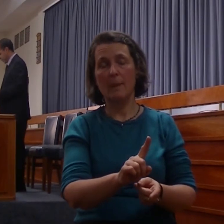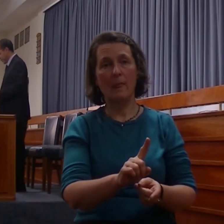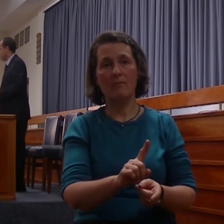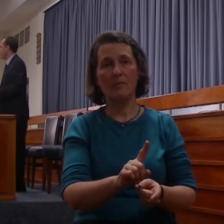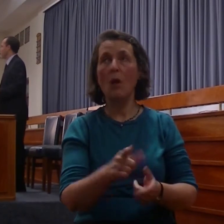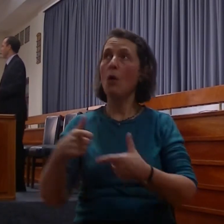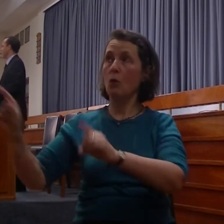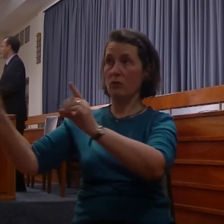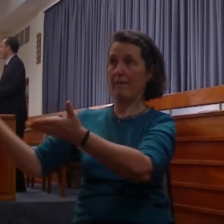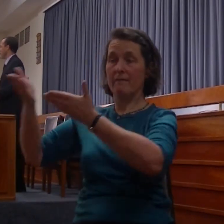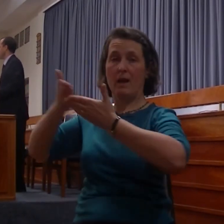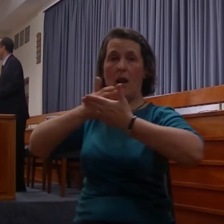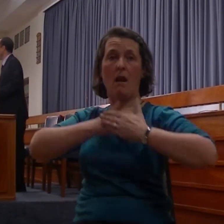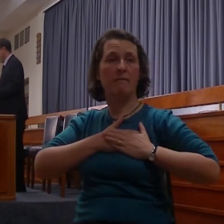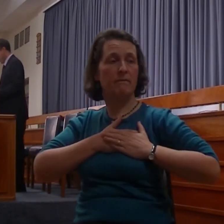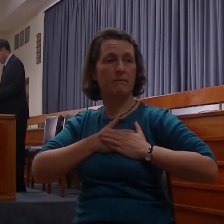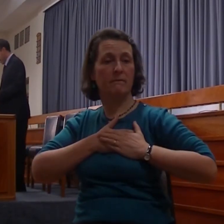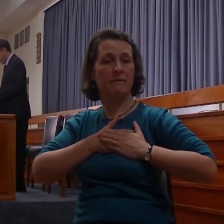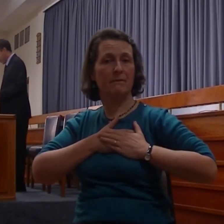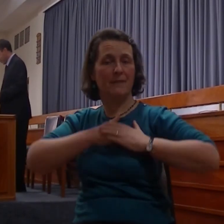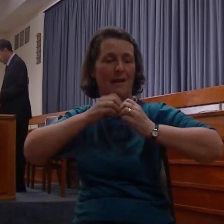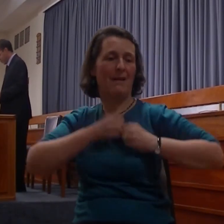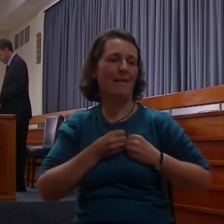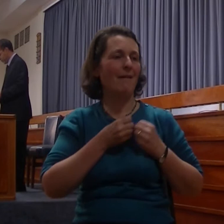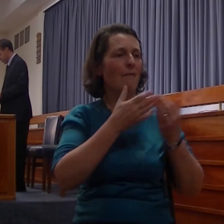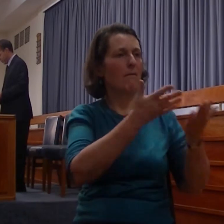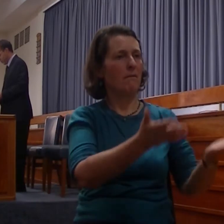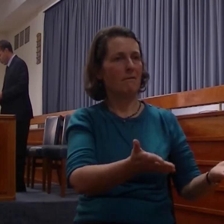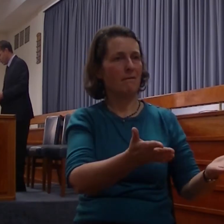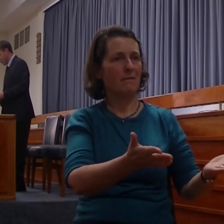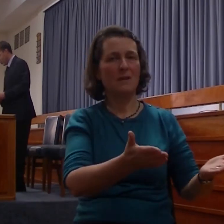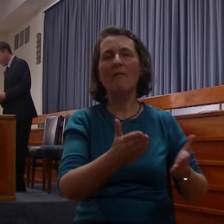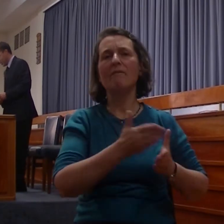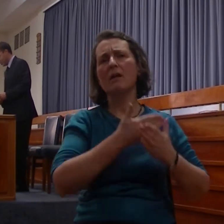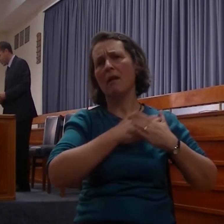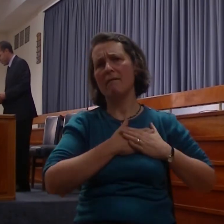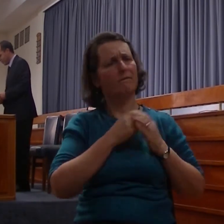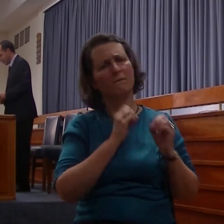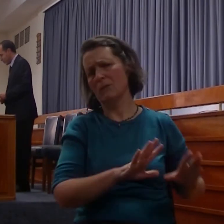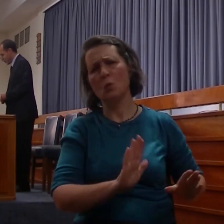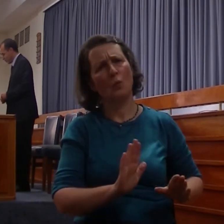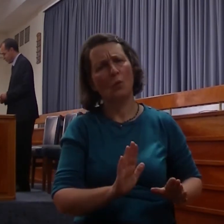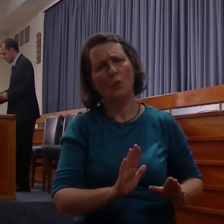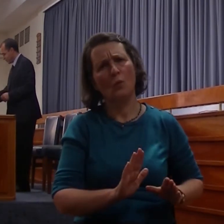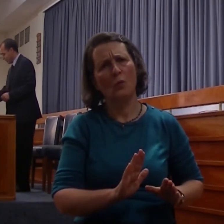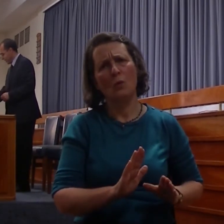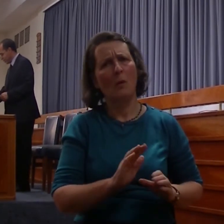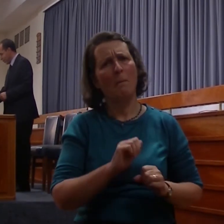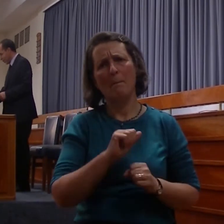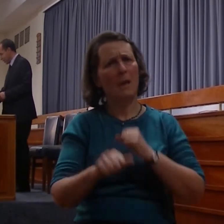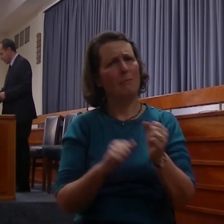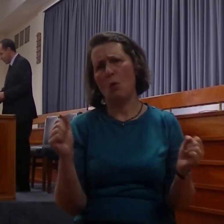men. The Lord has not left his love for us. We too must never